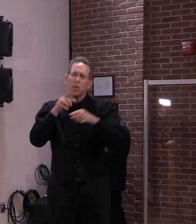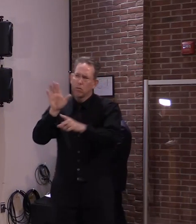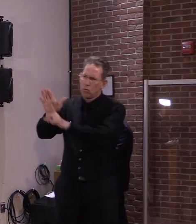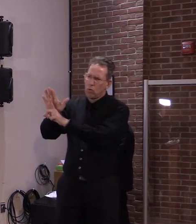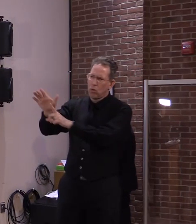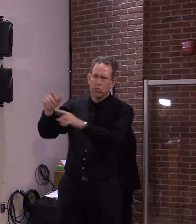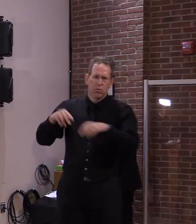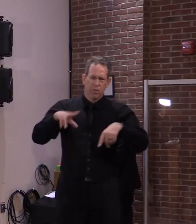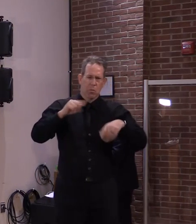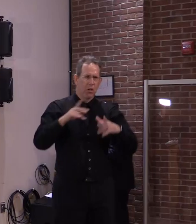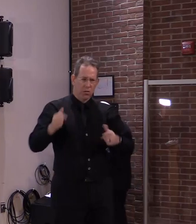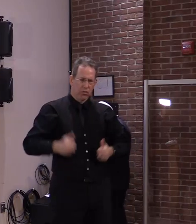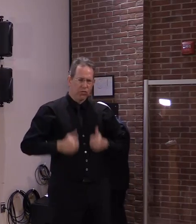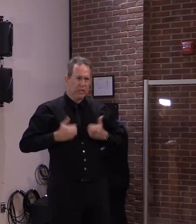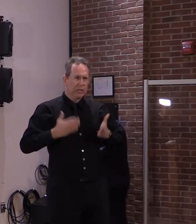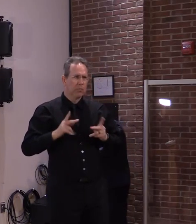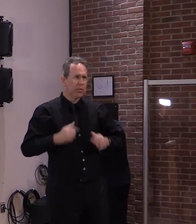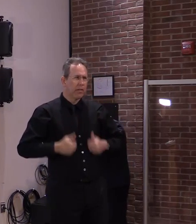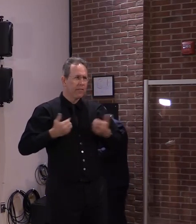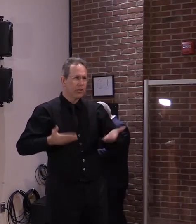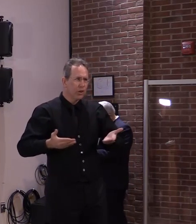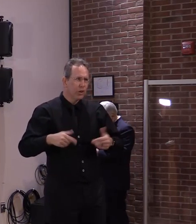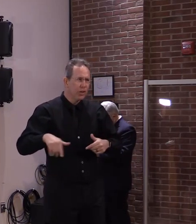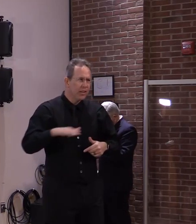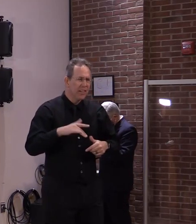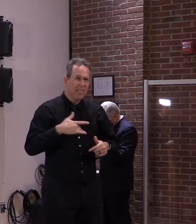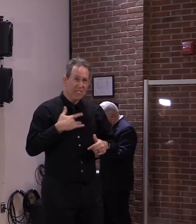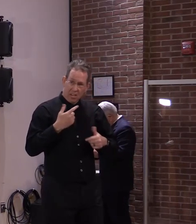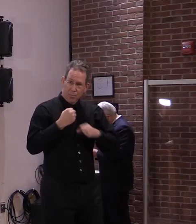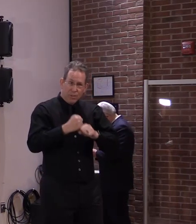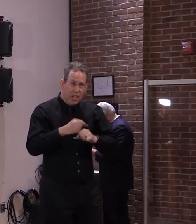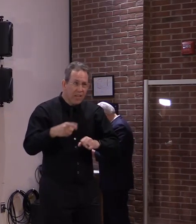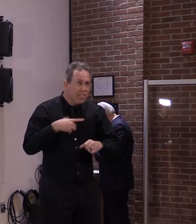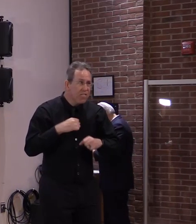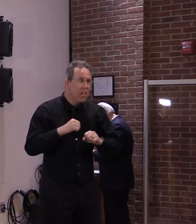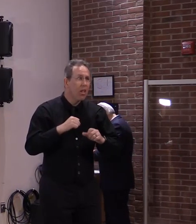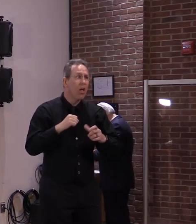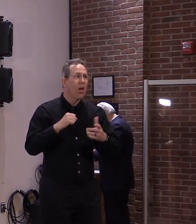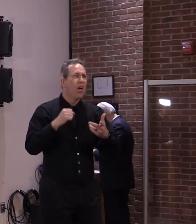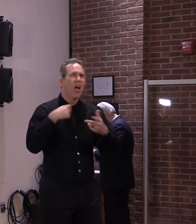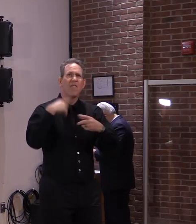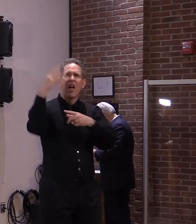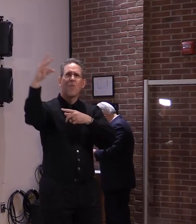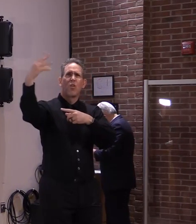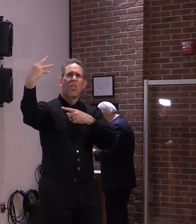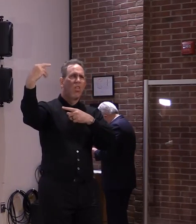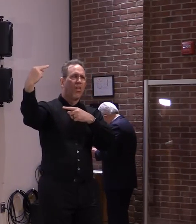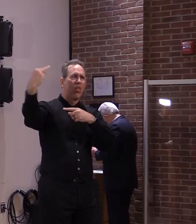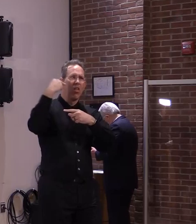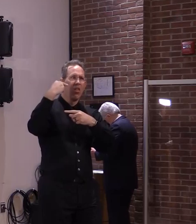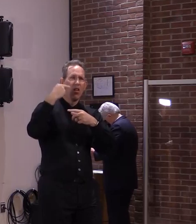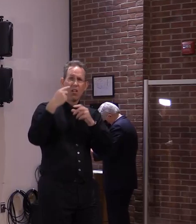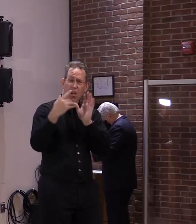be protected so surveillance material can't be used against them in a state court?